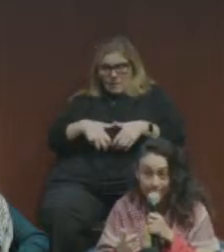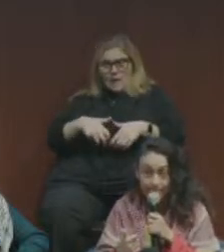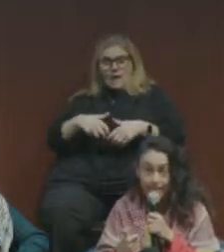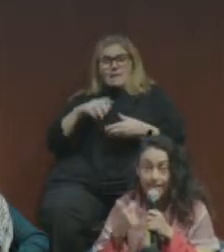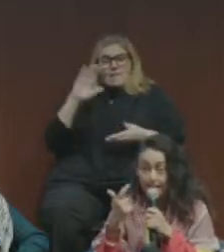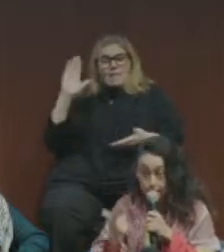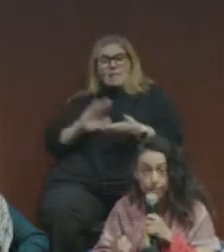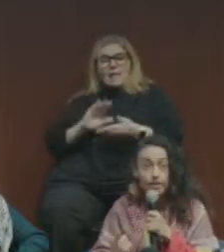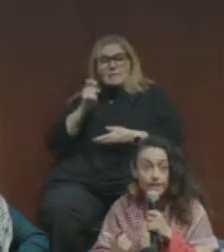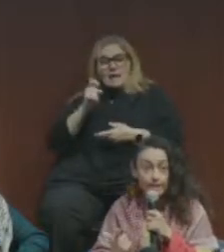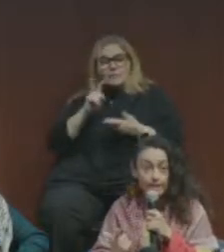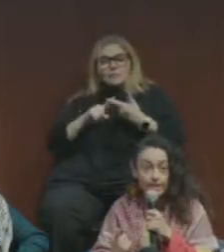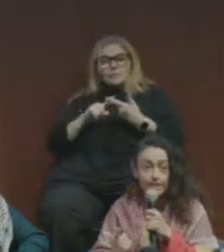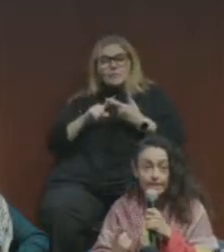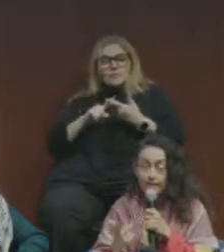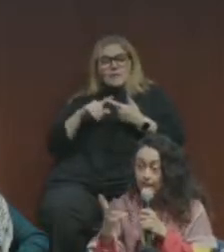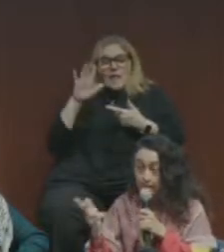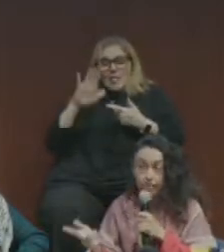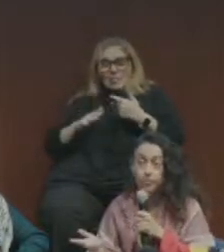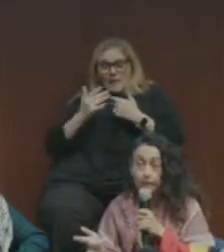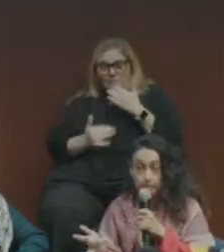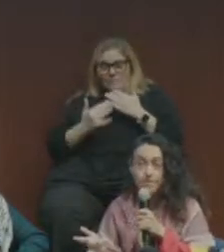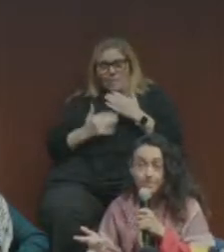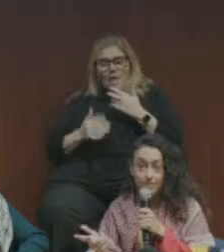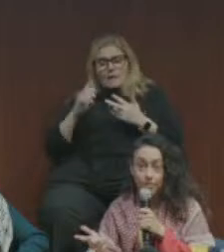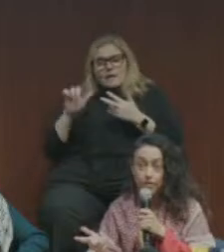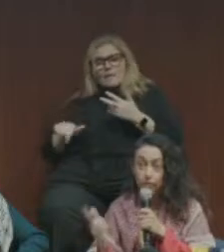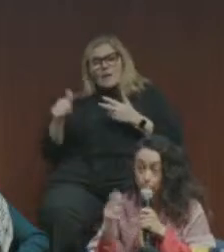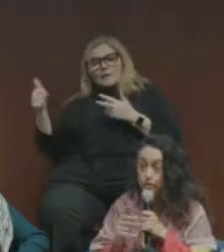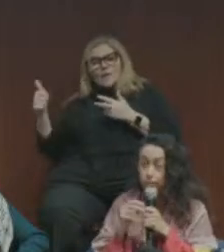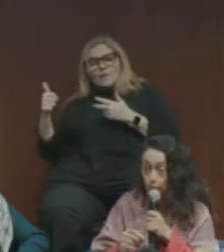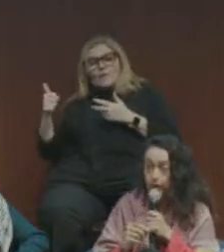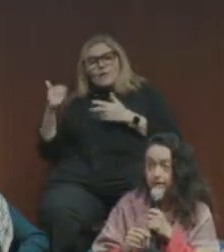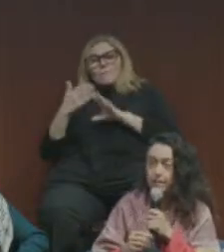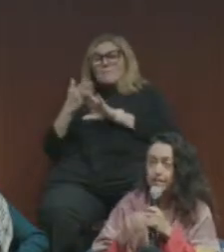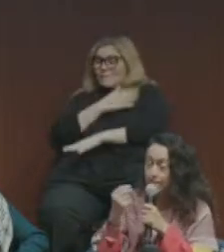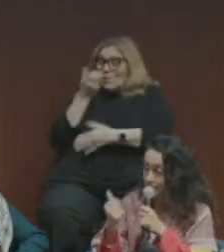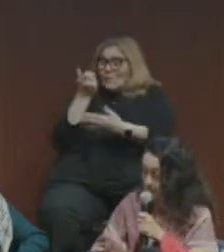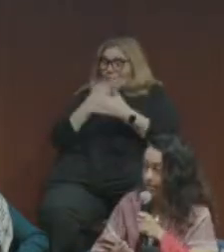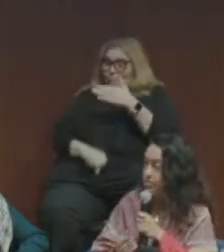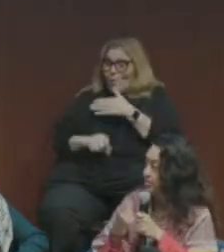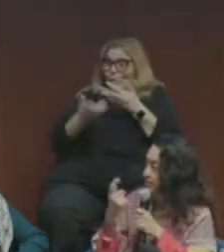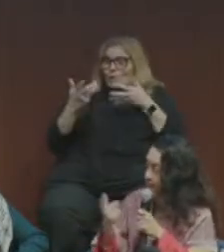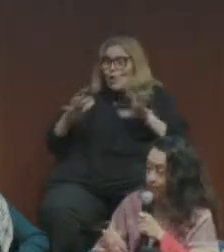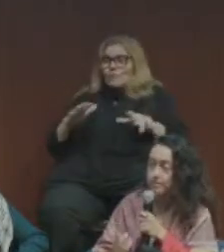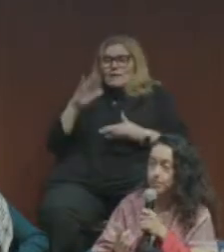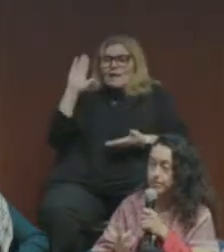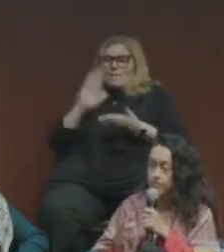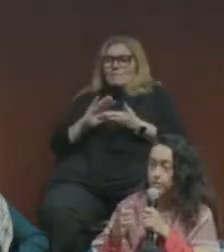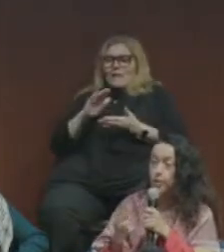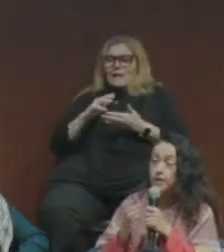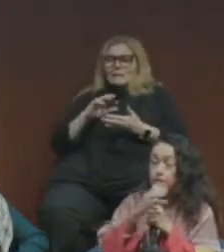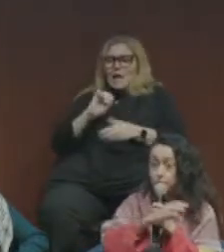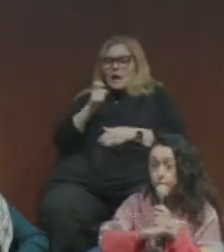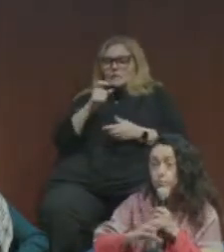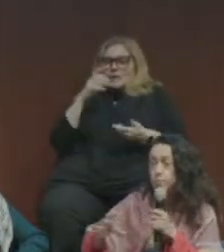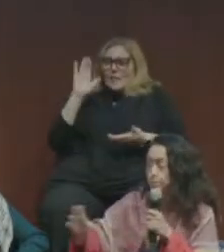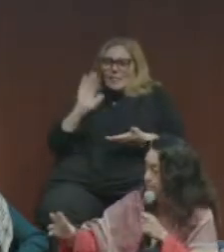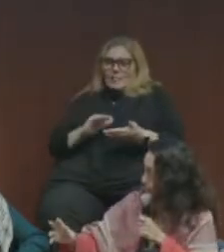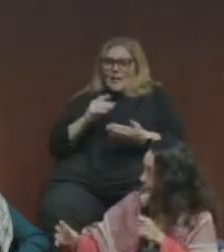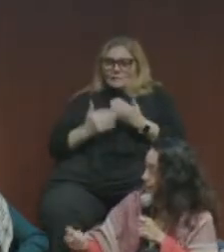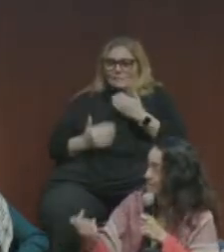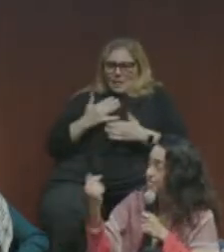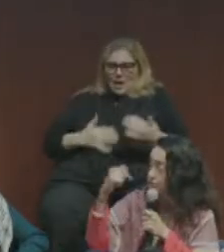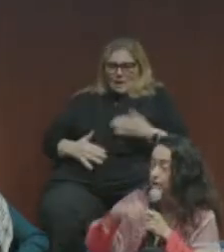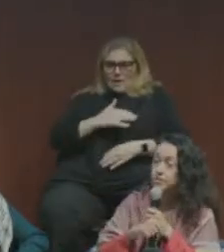oxygen, less blood than other babies. Before they're born, they have less oxygen, they have less blood. So this womb to